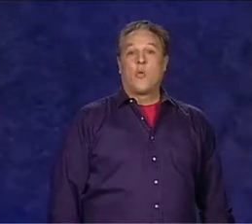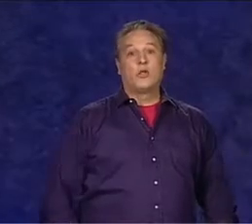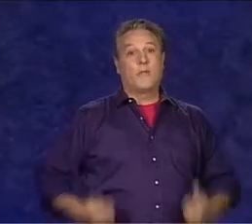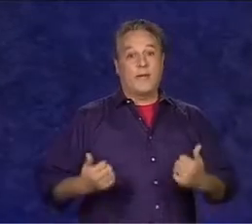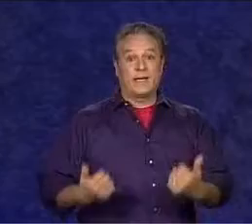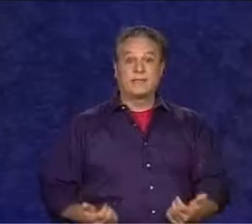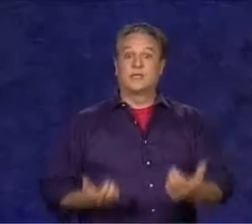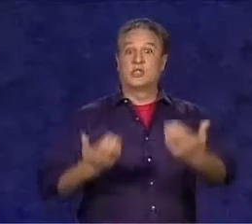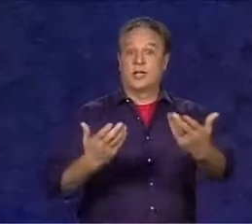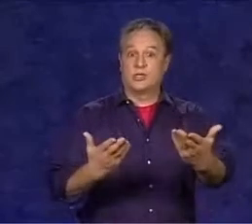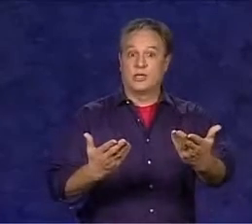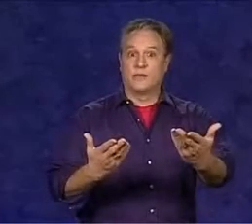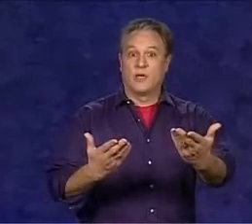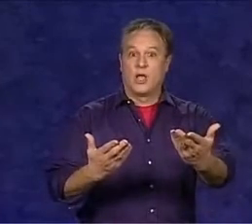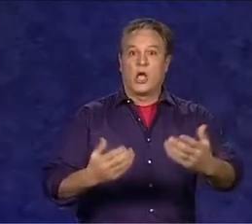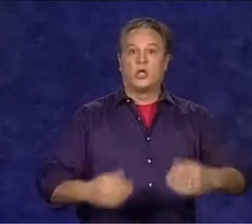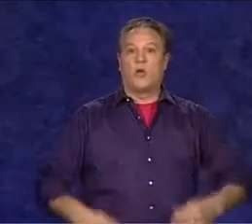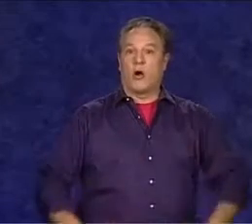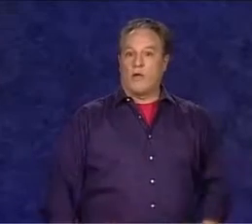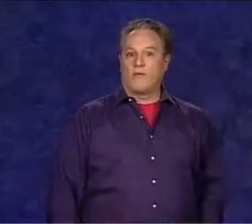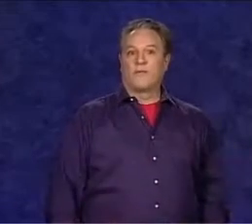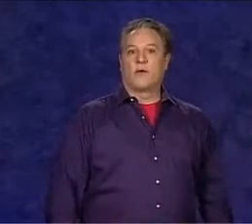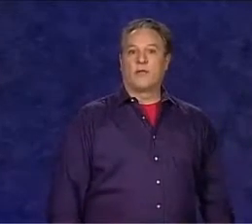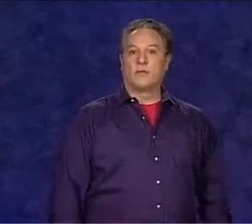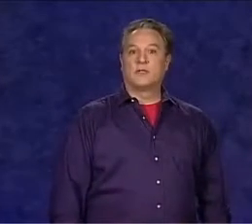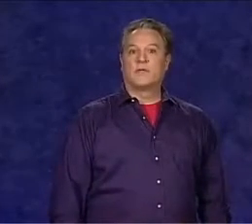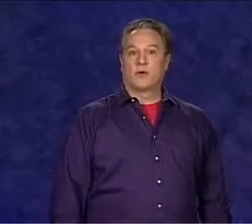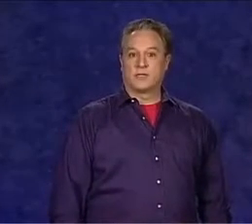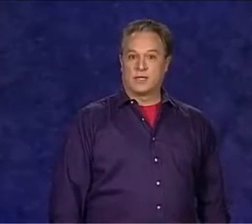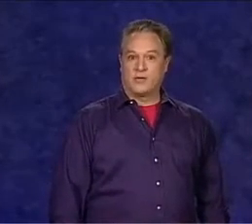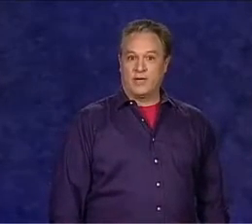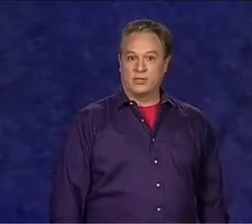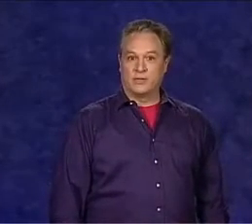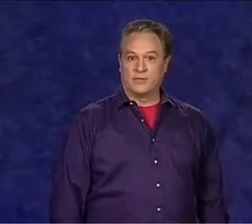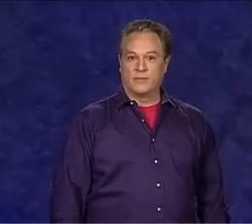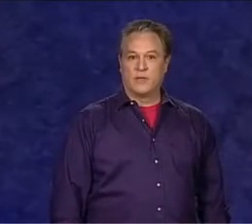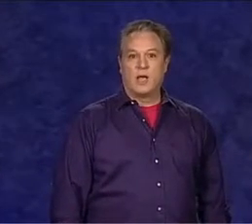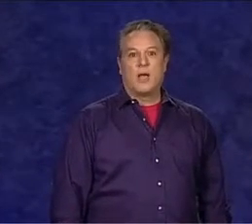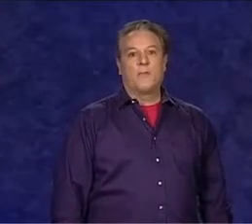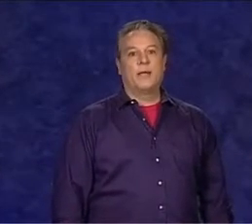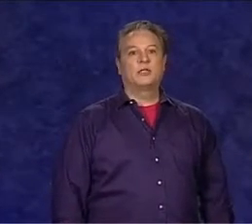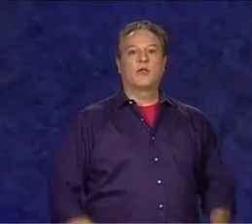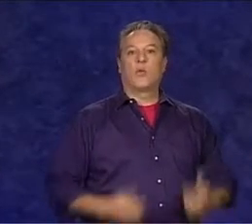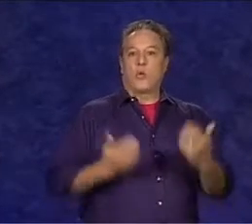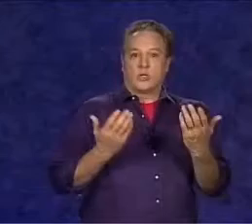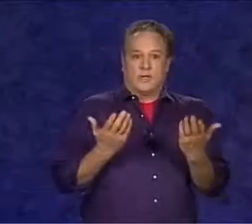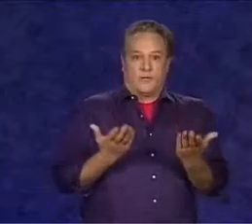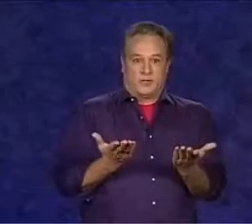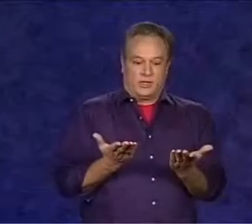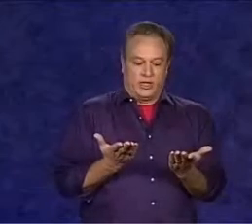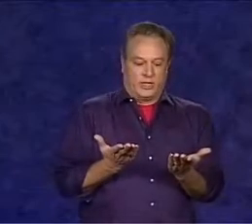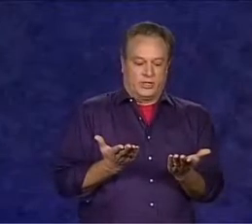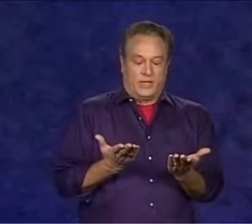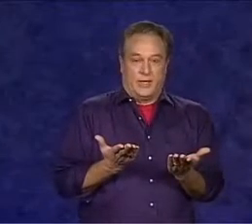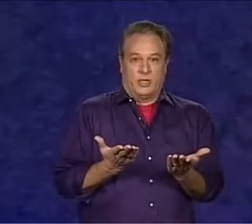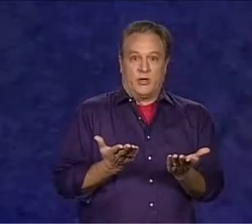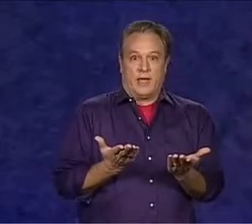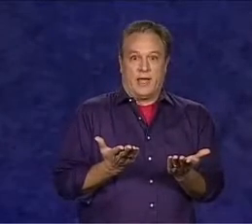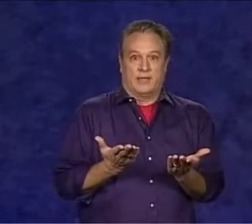When you make a suggestion, you offer it for others for consideration. Picture the words of your suggestion in your